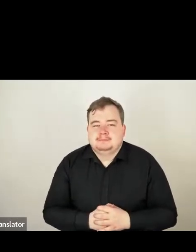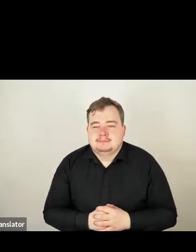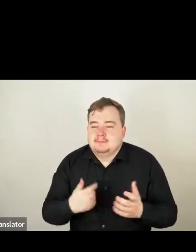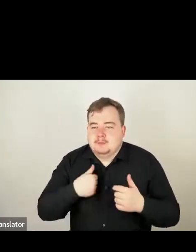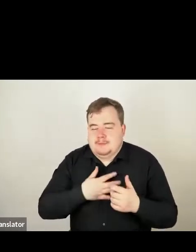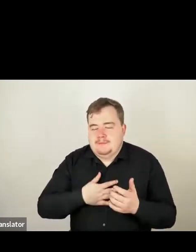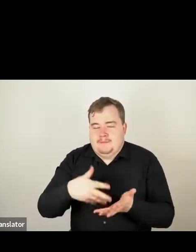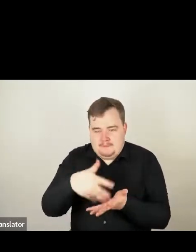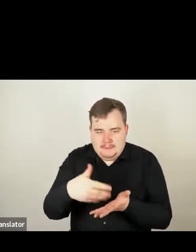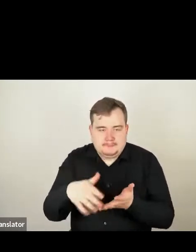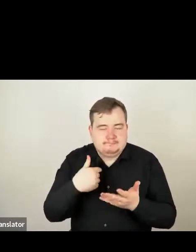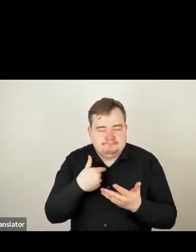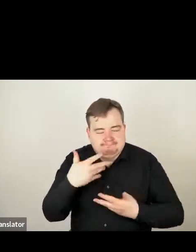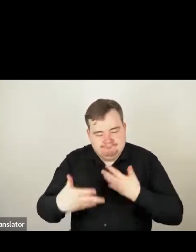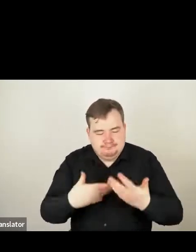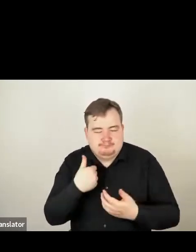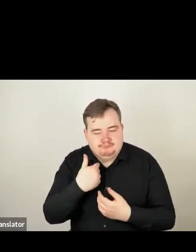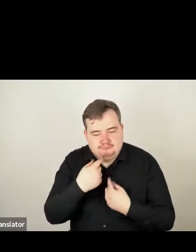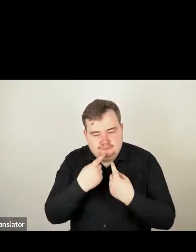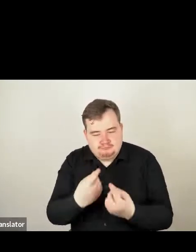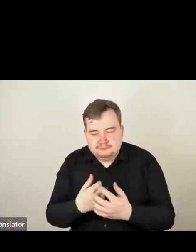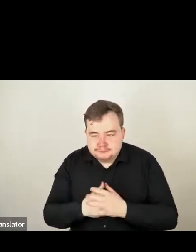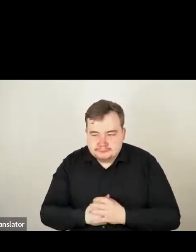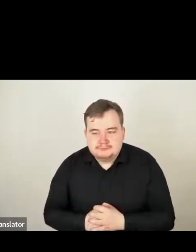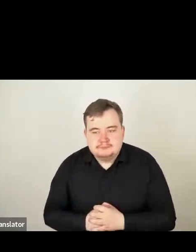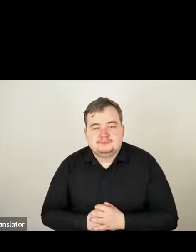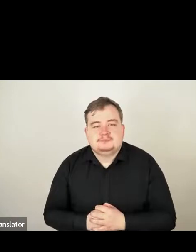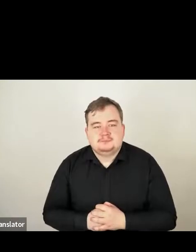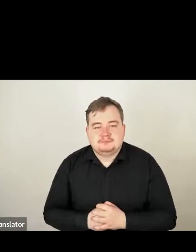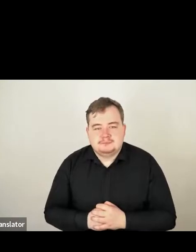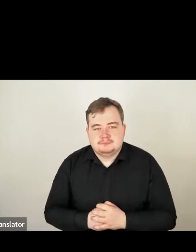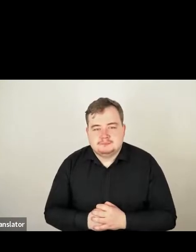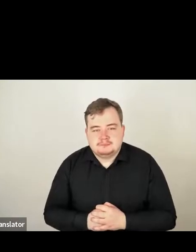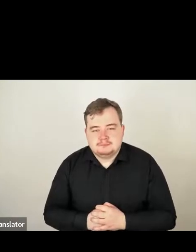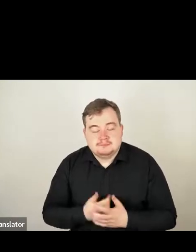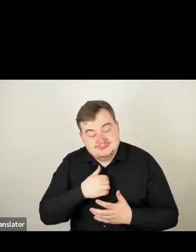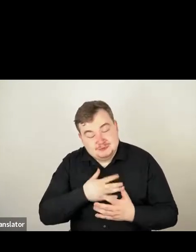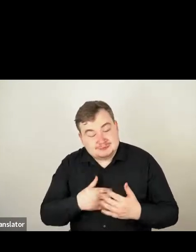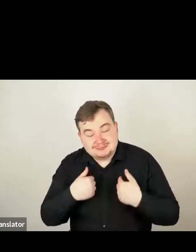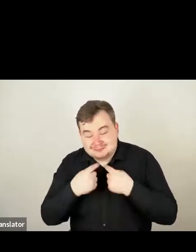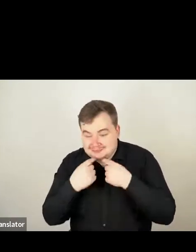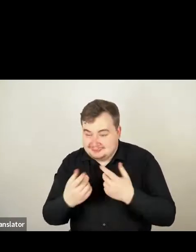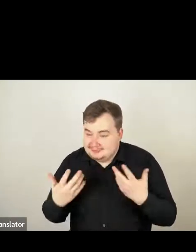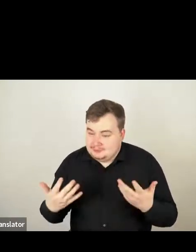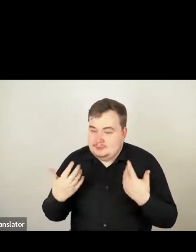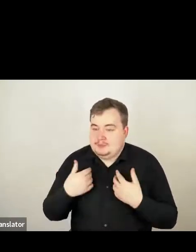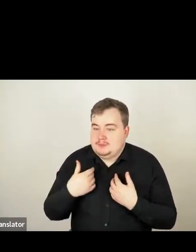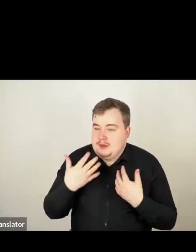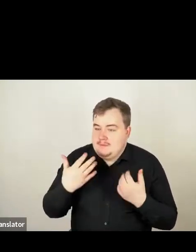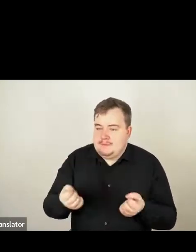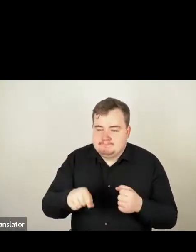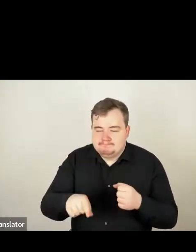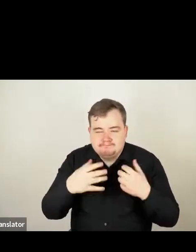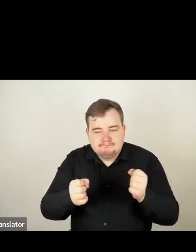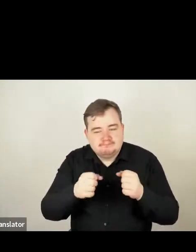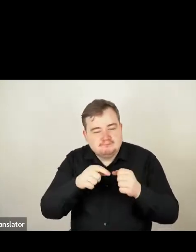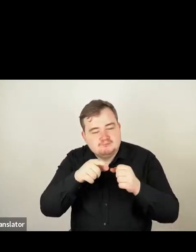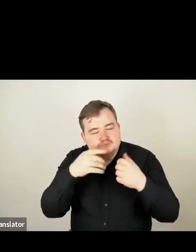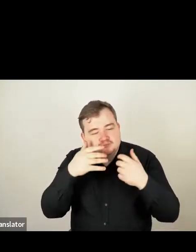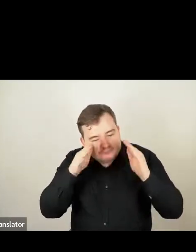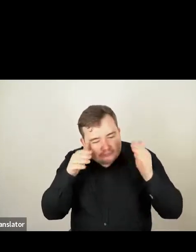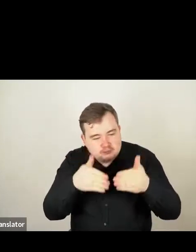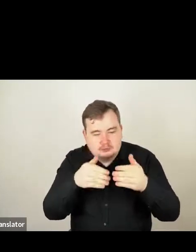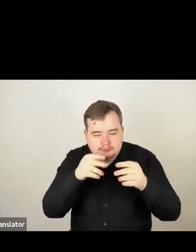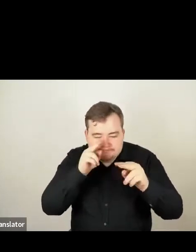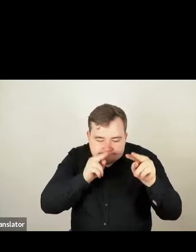I'd like to tell you that we have a special subcommittee in the Albanian parliament which take care